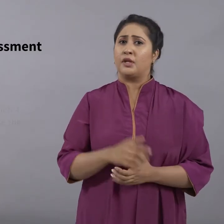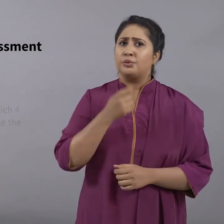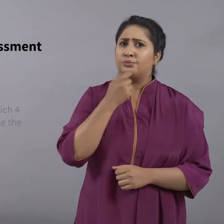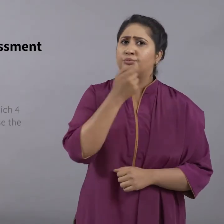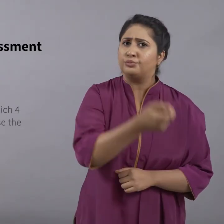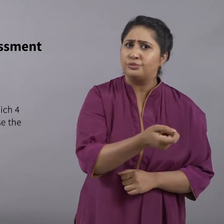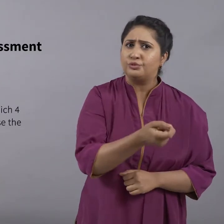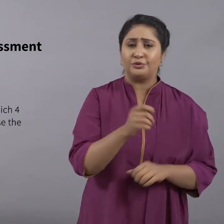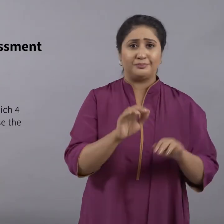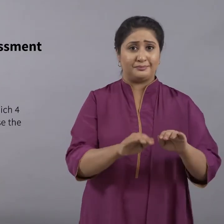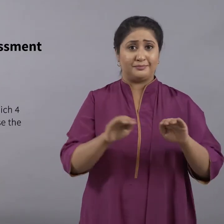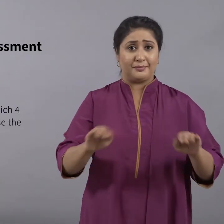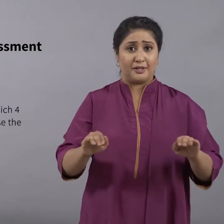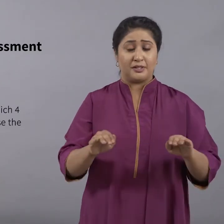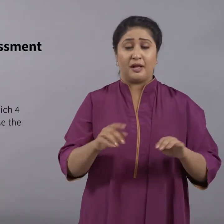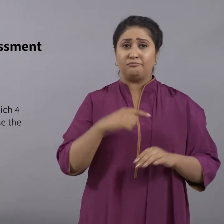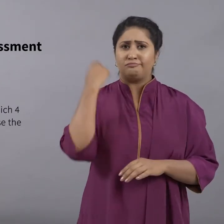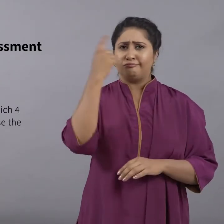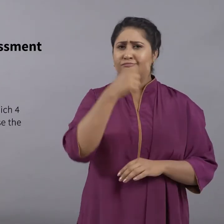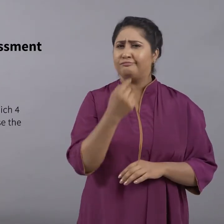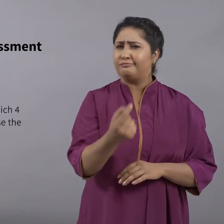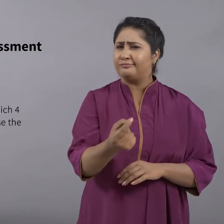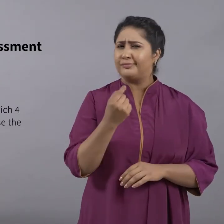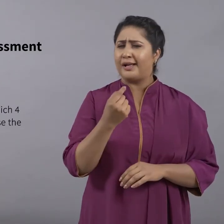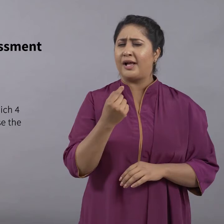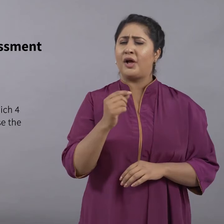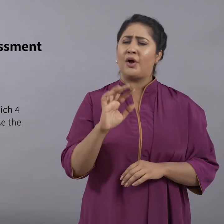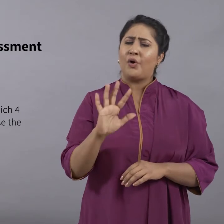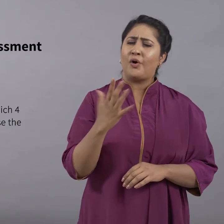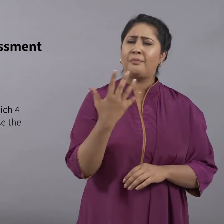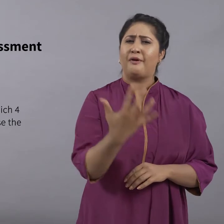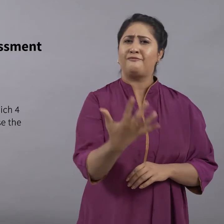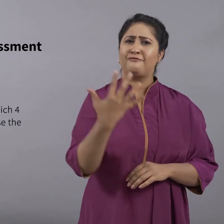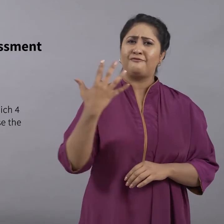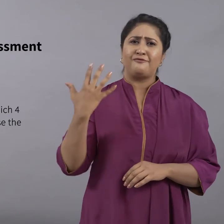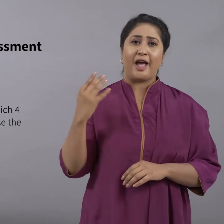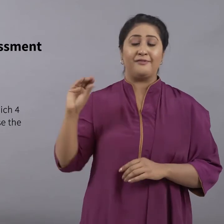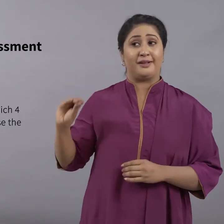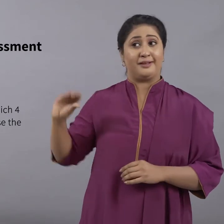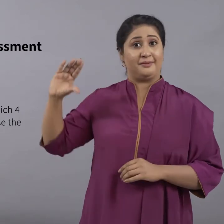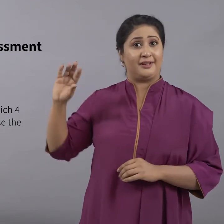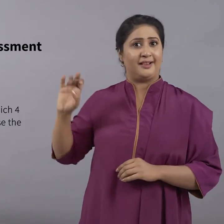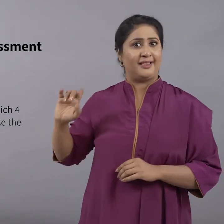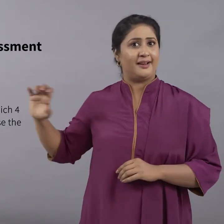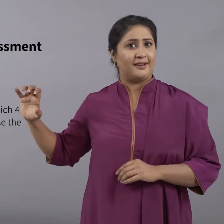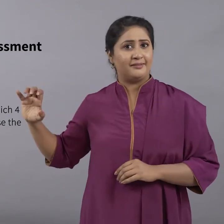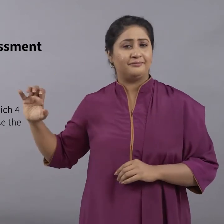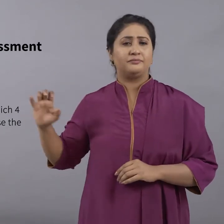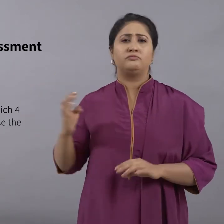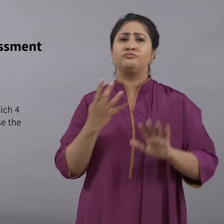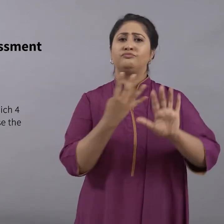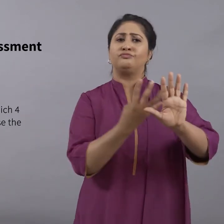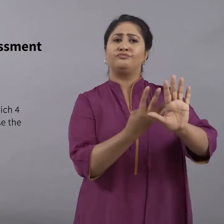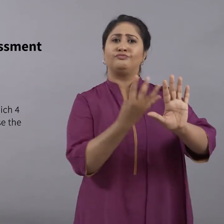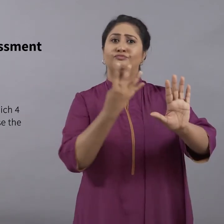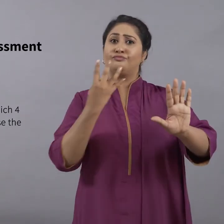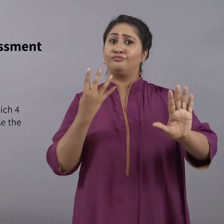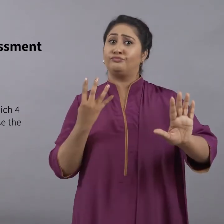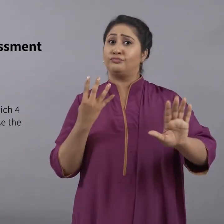Ask the student to recognize any 5 capital letters / alphabets, out of which